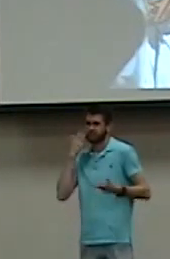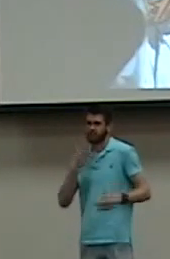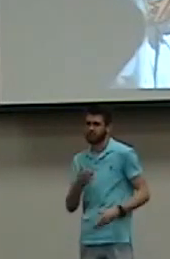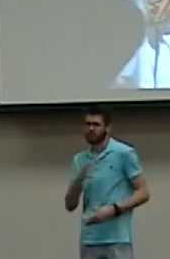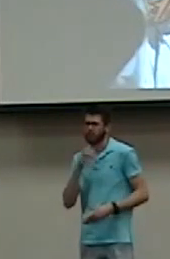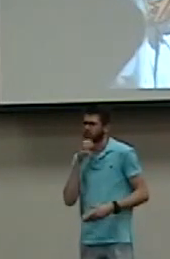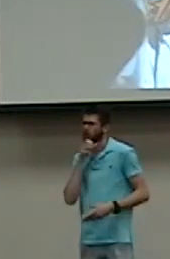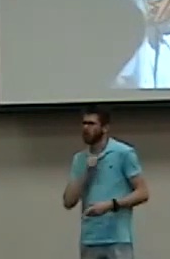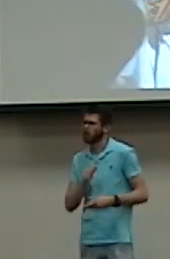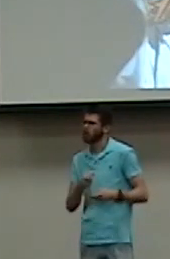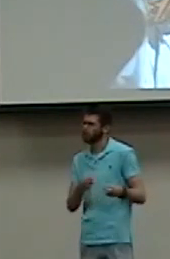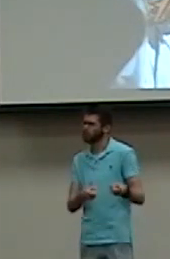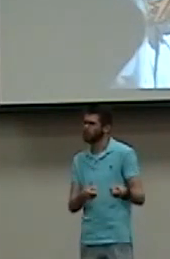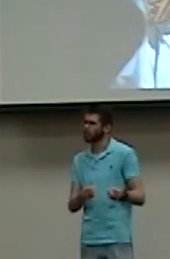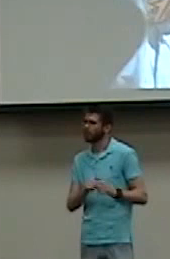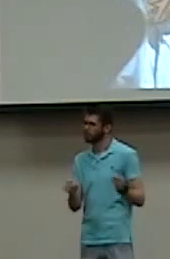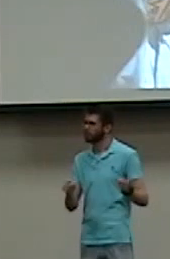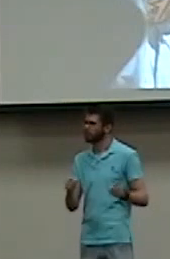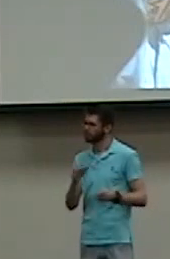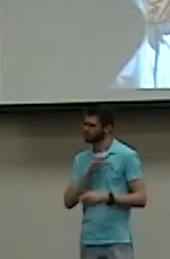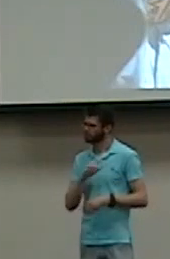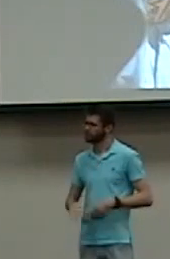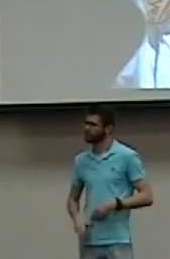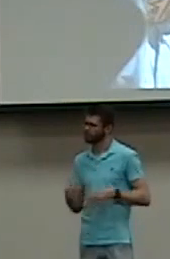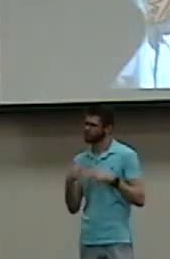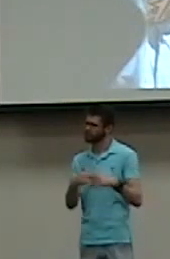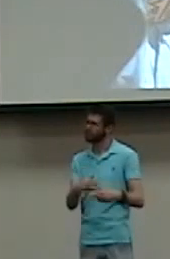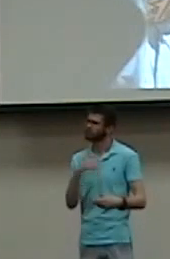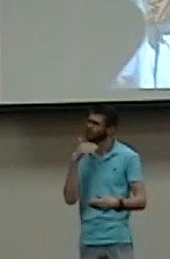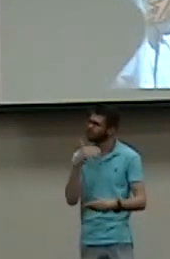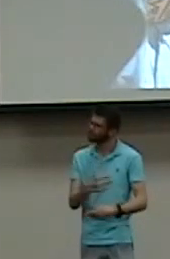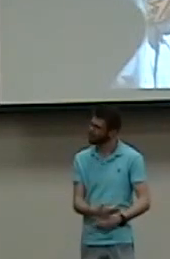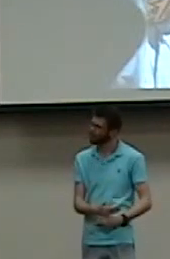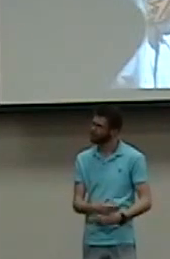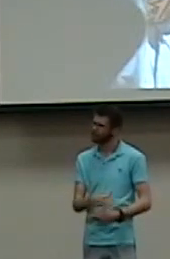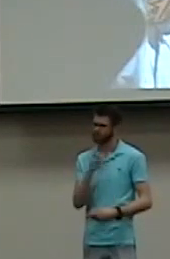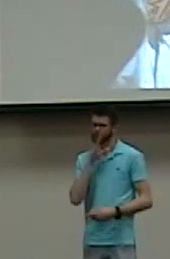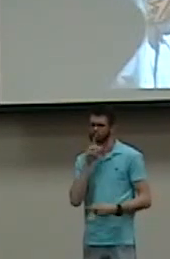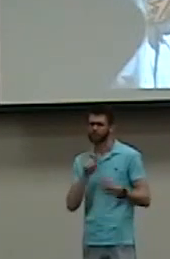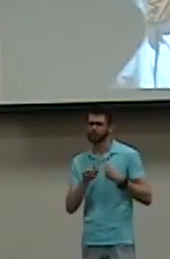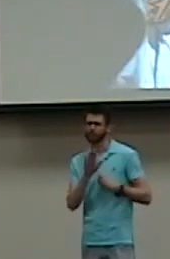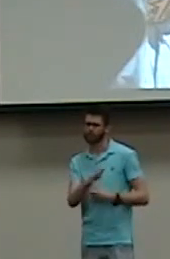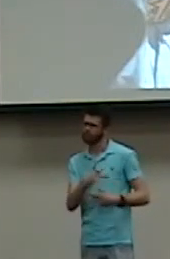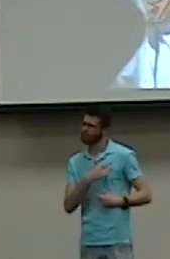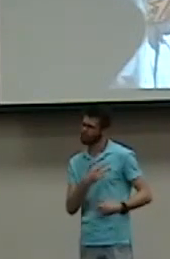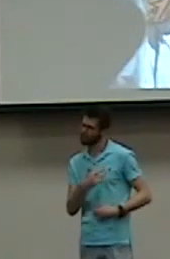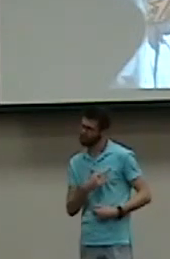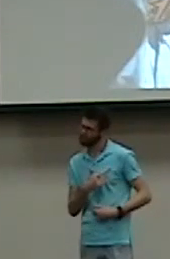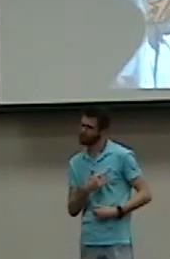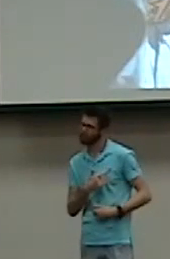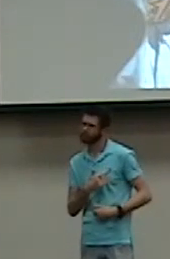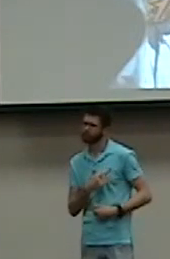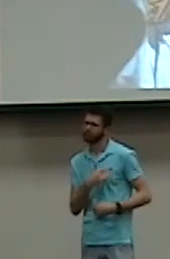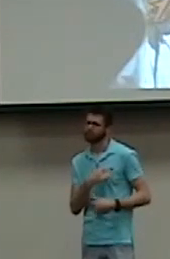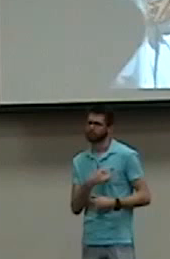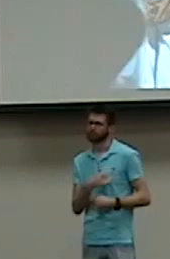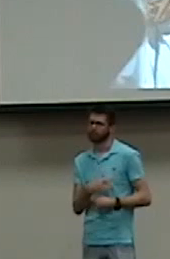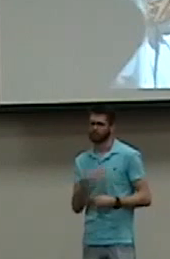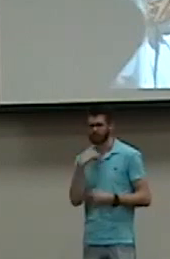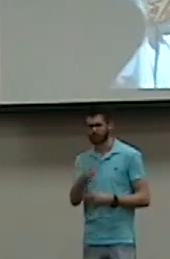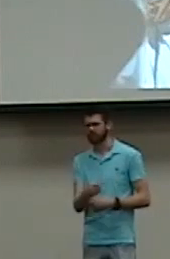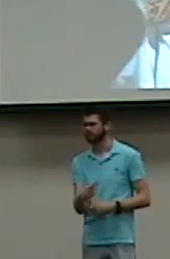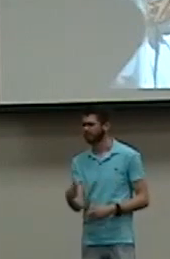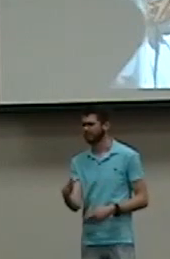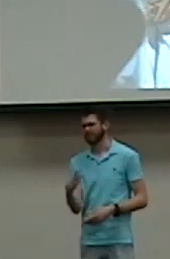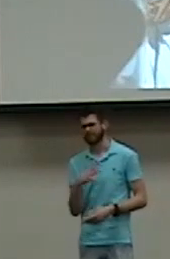is older. And Christ calls her daughter. He speaks to her heart. He speaks to her, and he tells her that it is okay, that